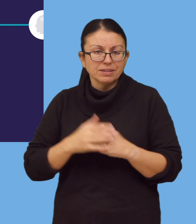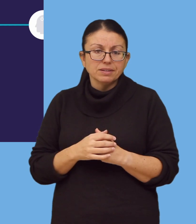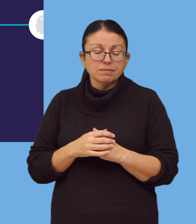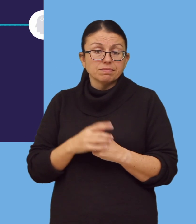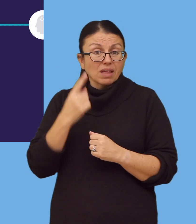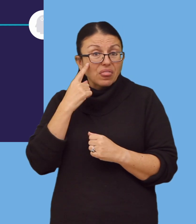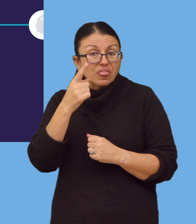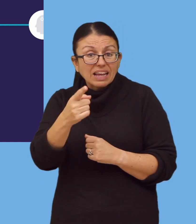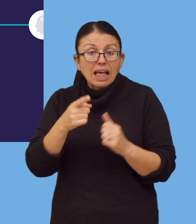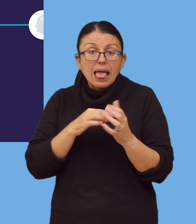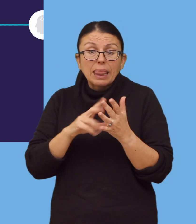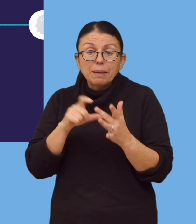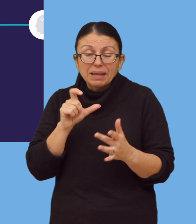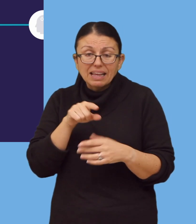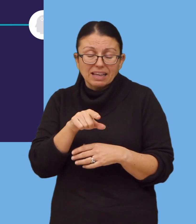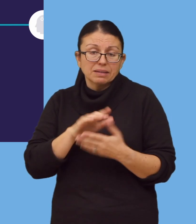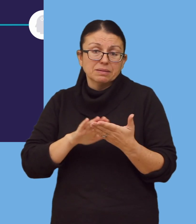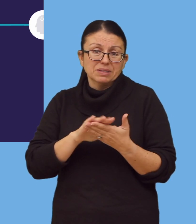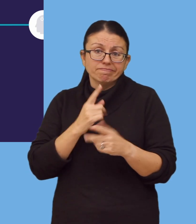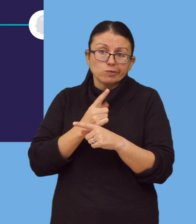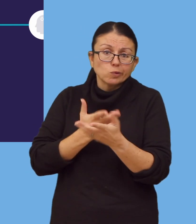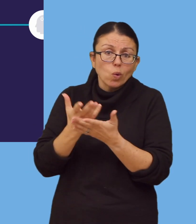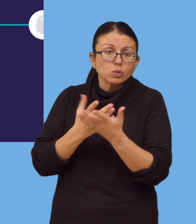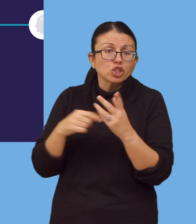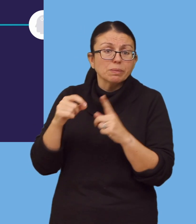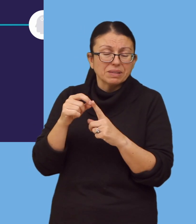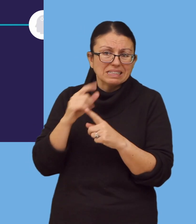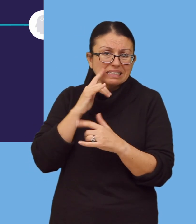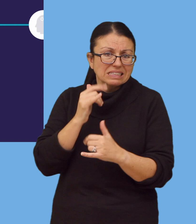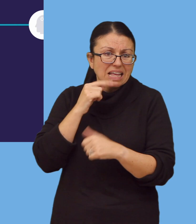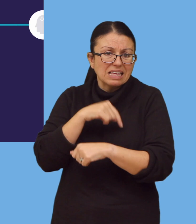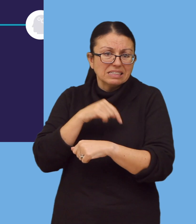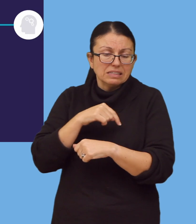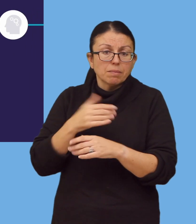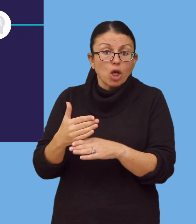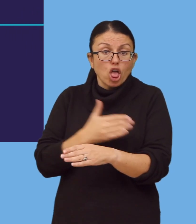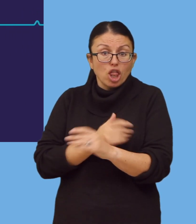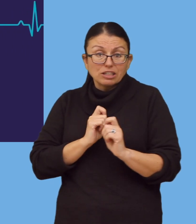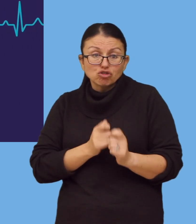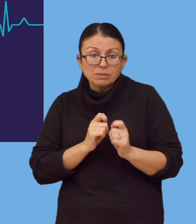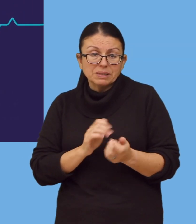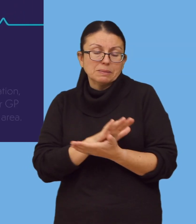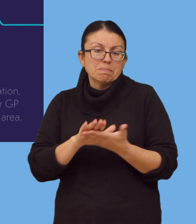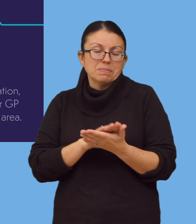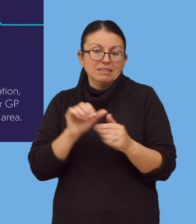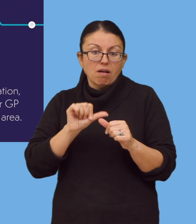You can also just book in for a general health check at your surgery if you're between 40 and 74 years old.